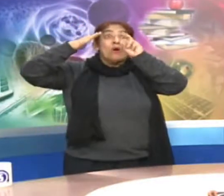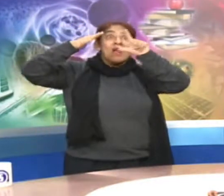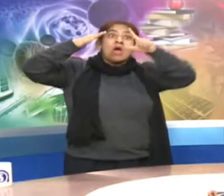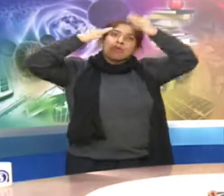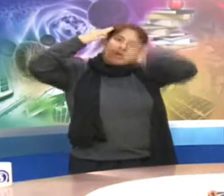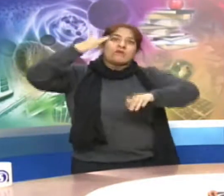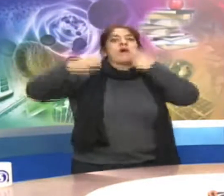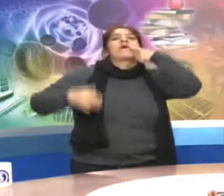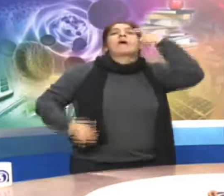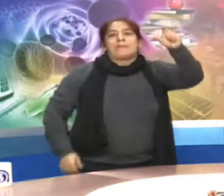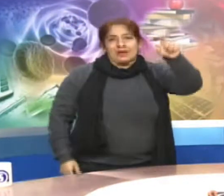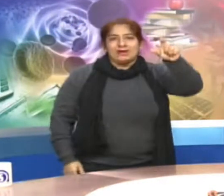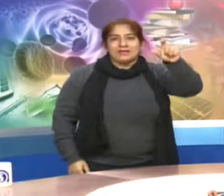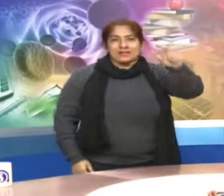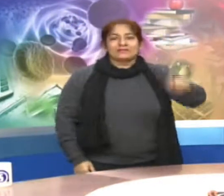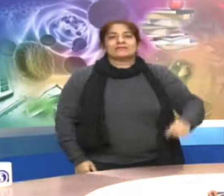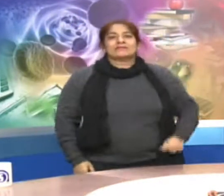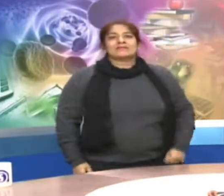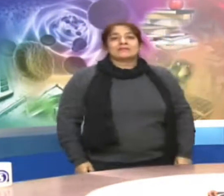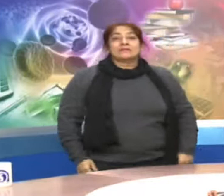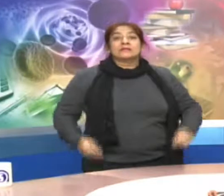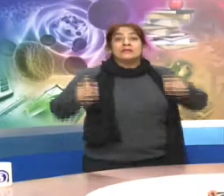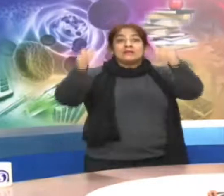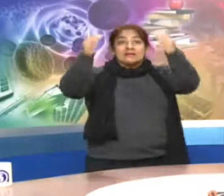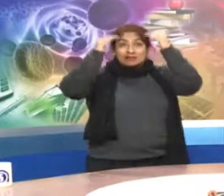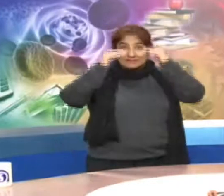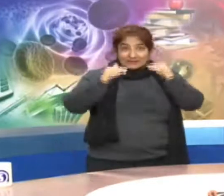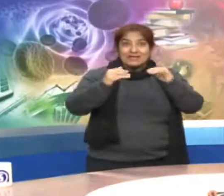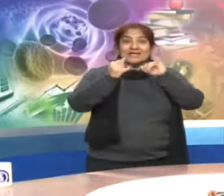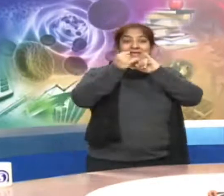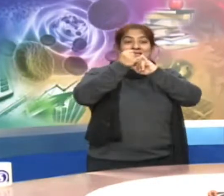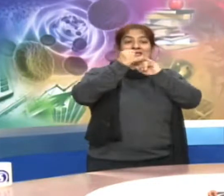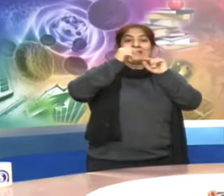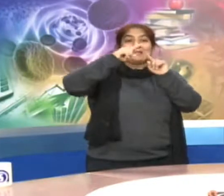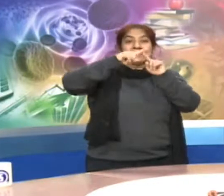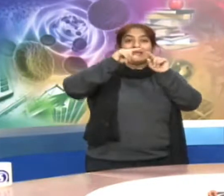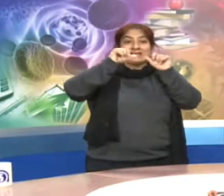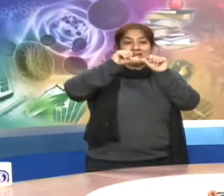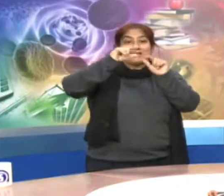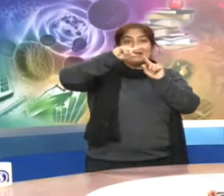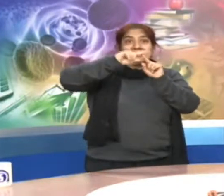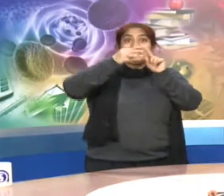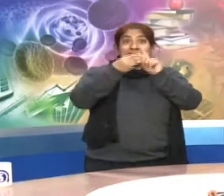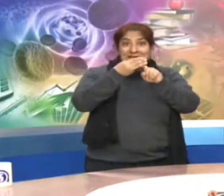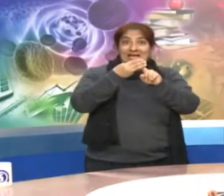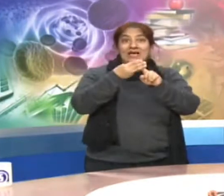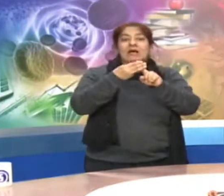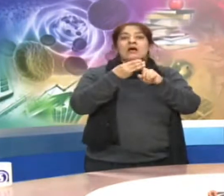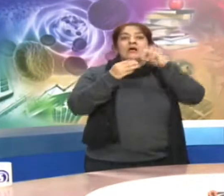Starting from 0 to 20 lakh. Then comes state commission, which